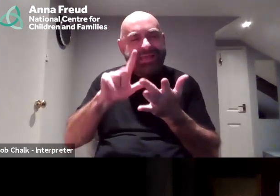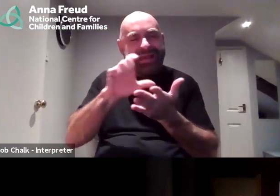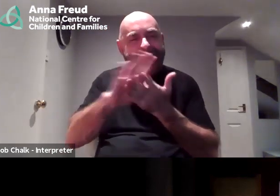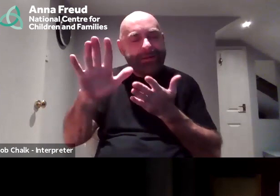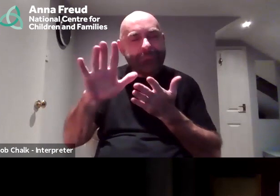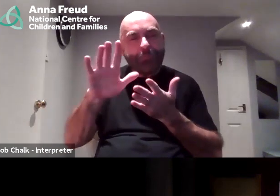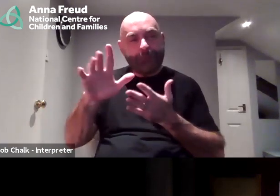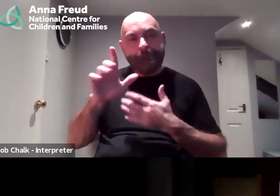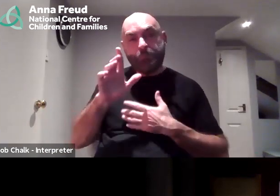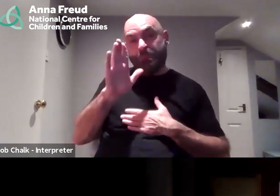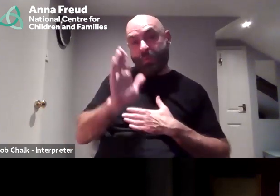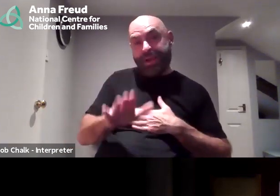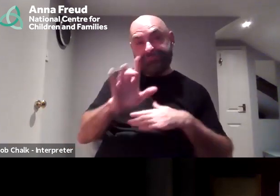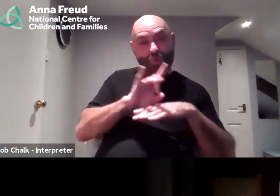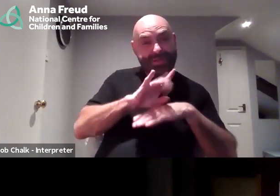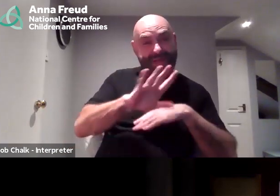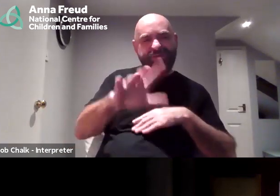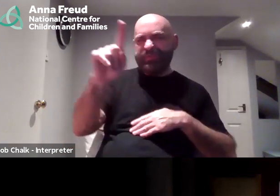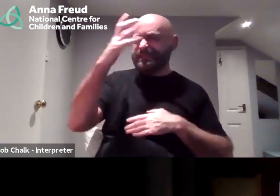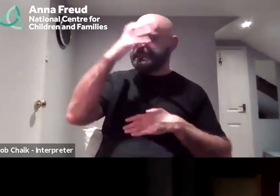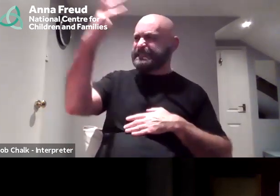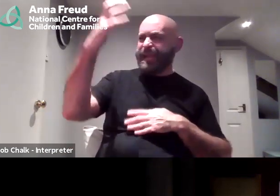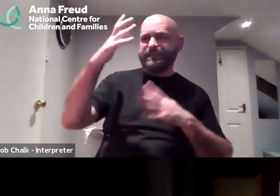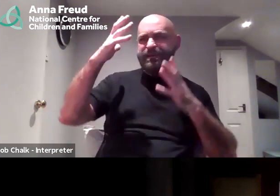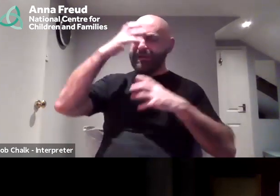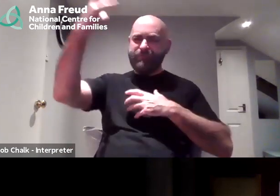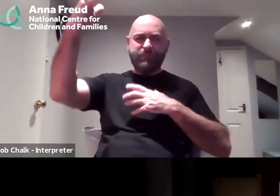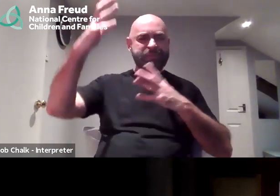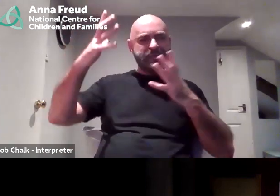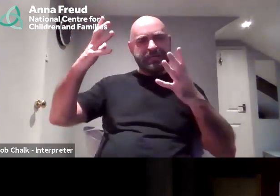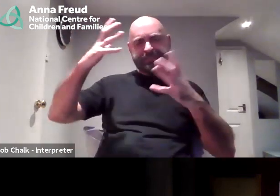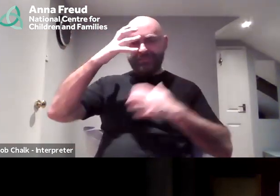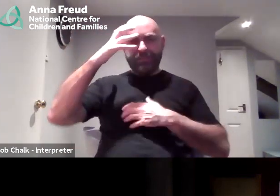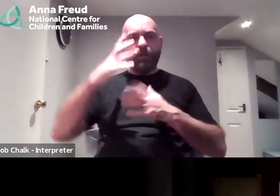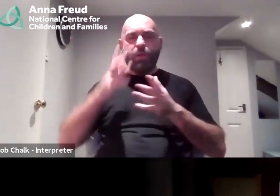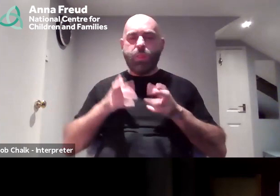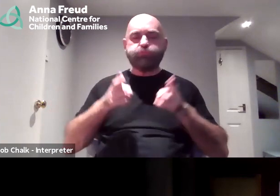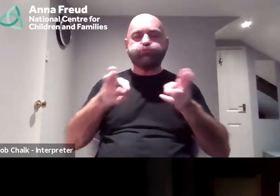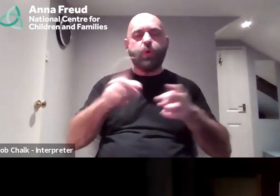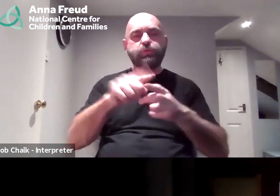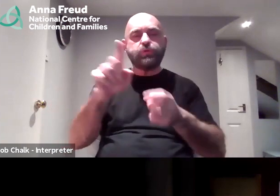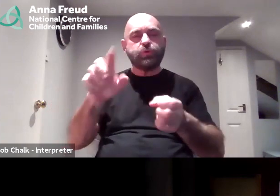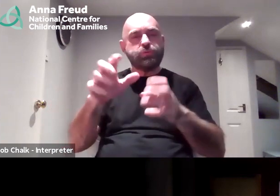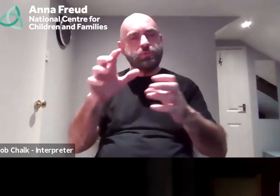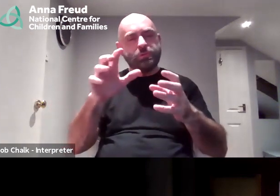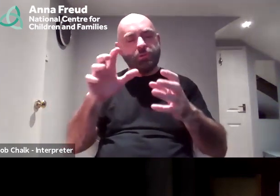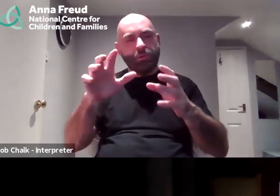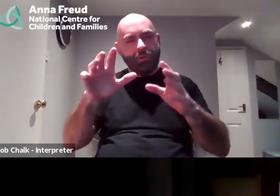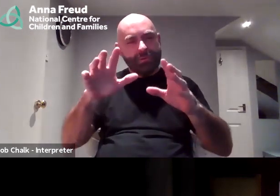saying, we've got to get rid of this state business, the road to serfdom, Hayek called it, the road to serfdom,